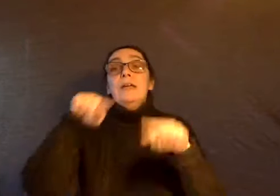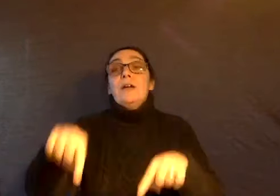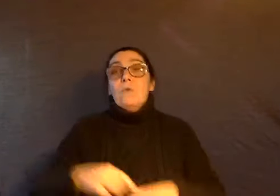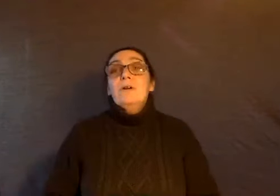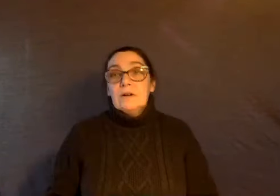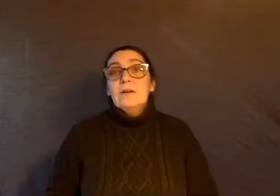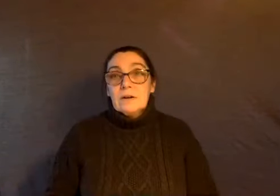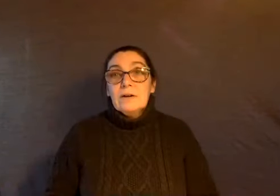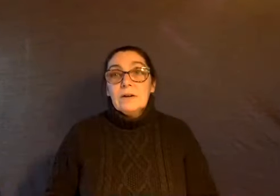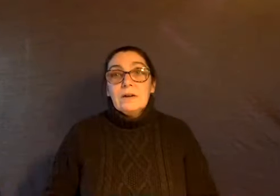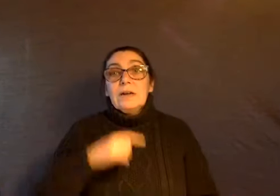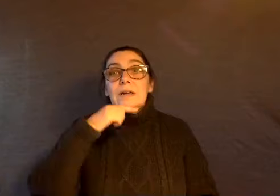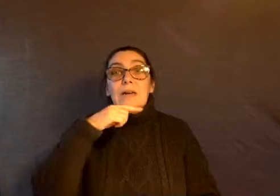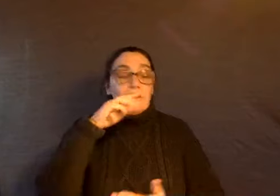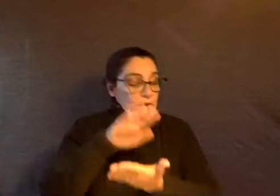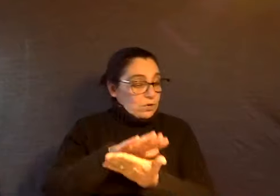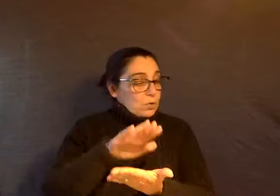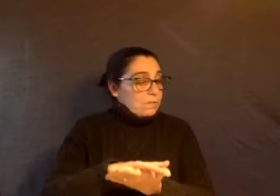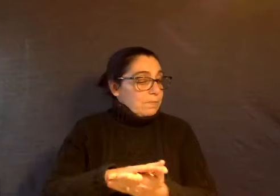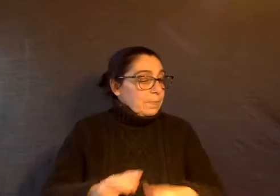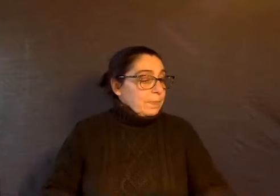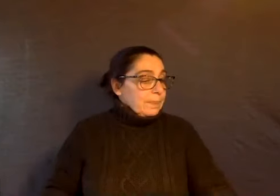go. Hearing school.